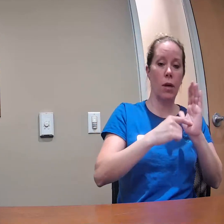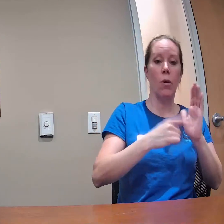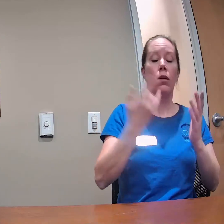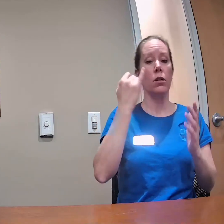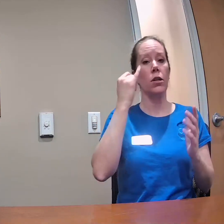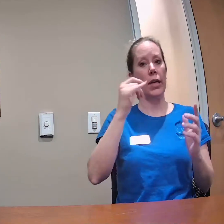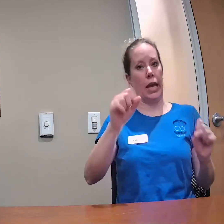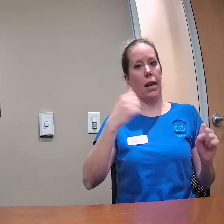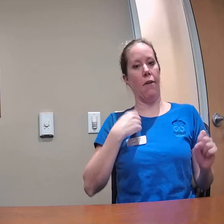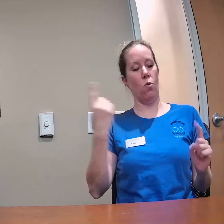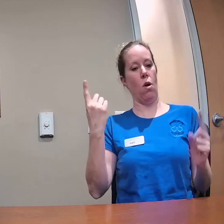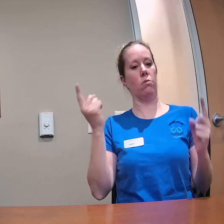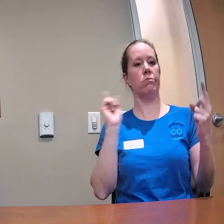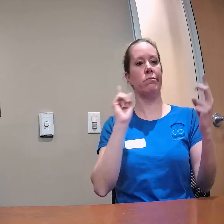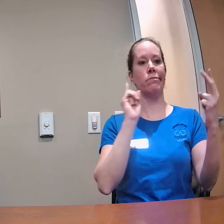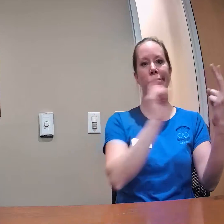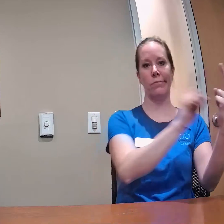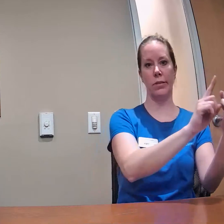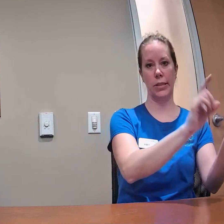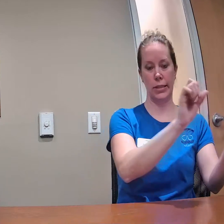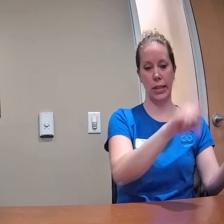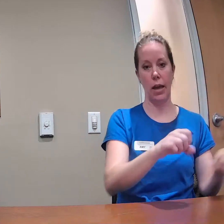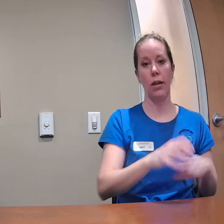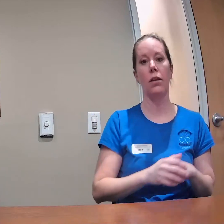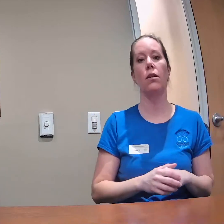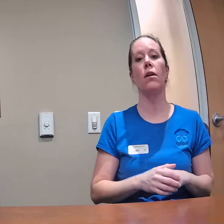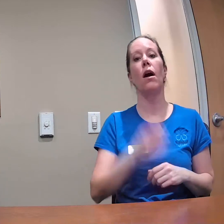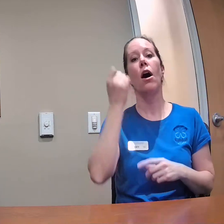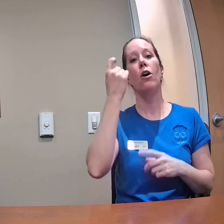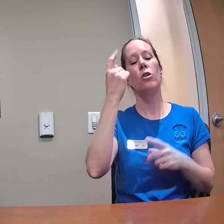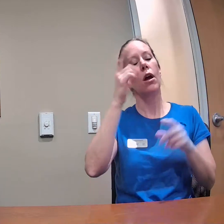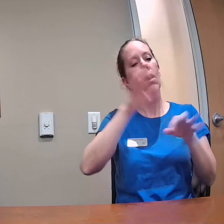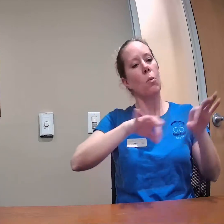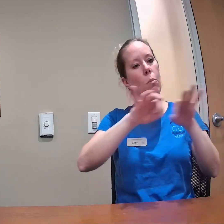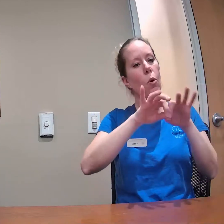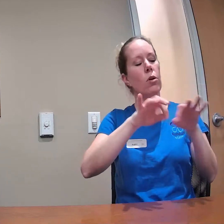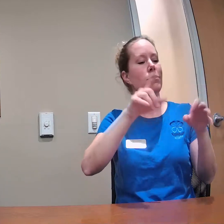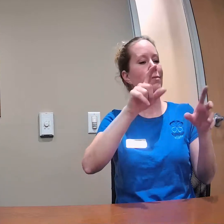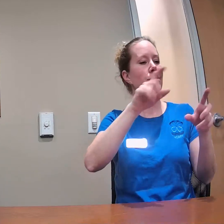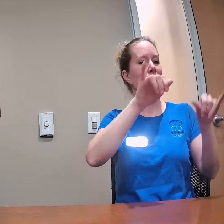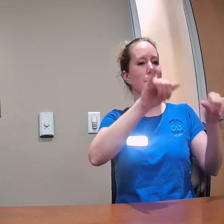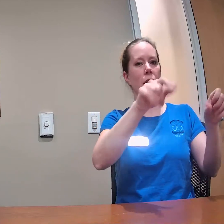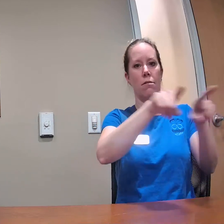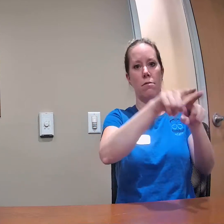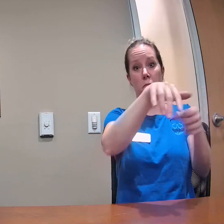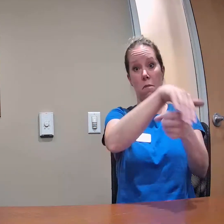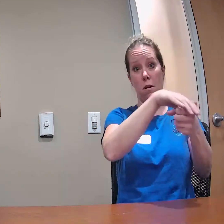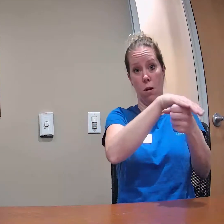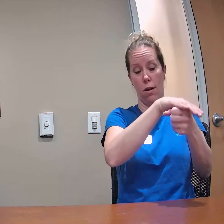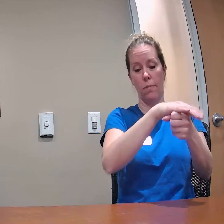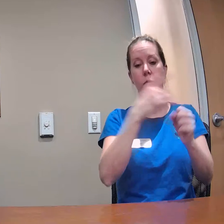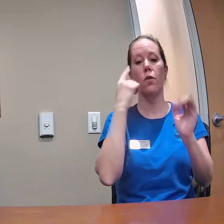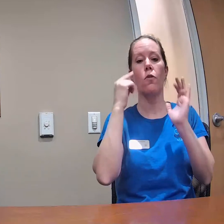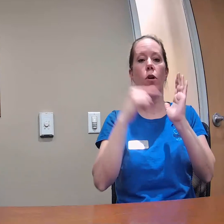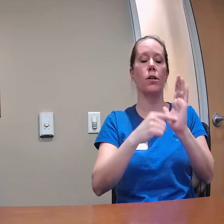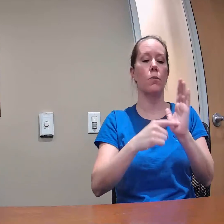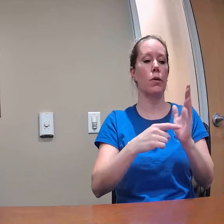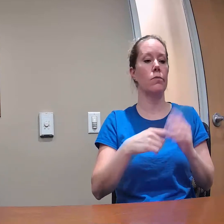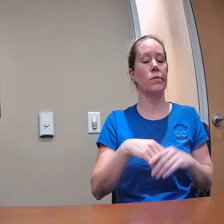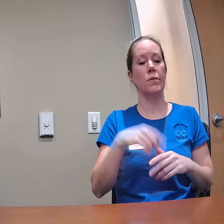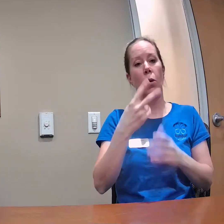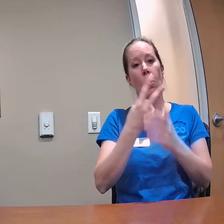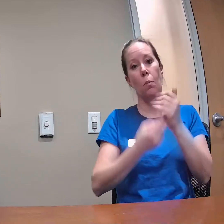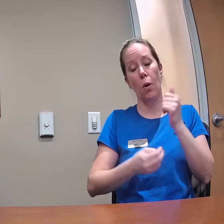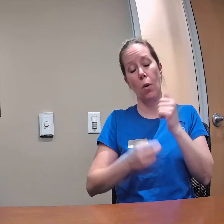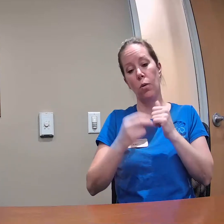the restrictions would be that they were in the same cohort. So, for example, if both residents are on